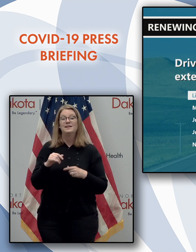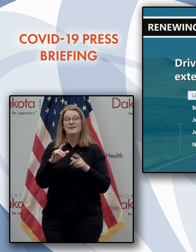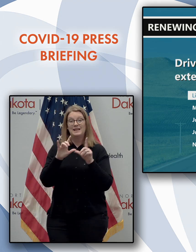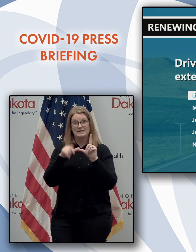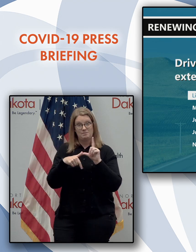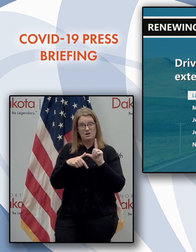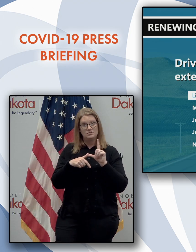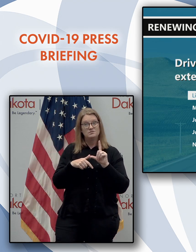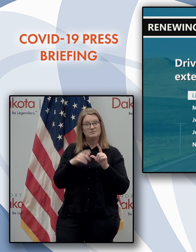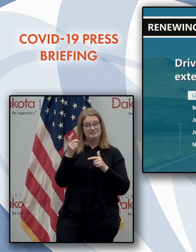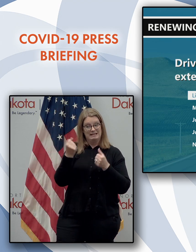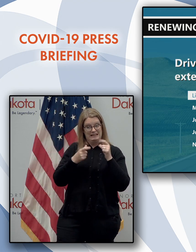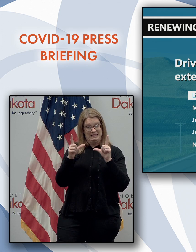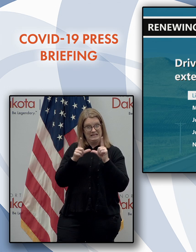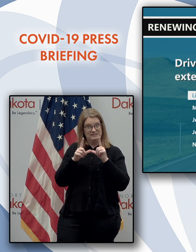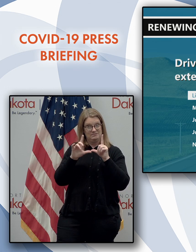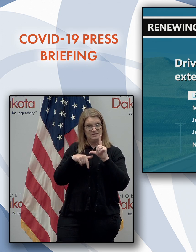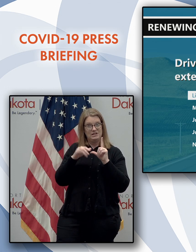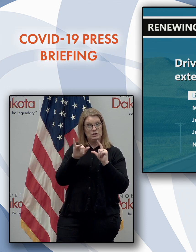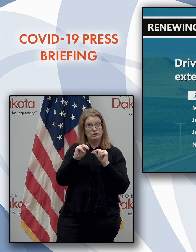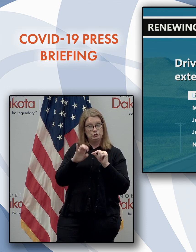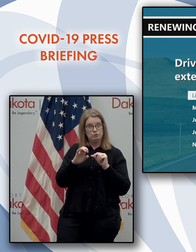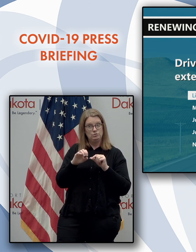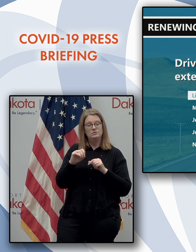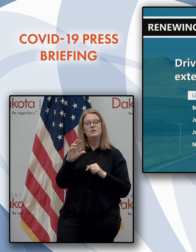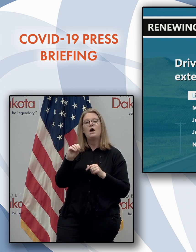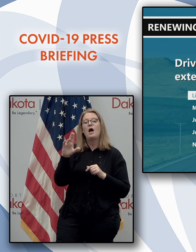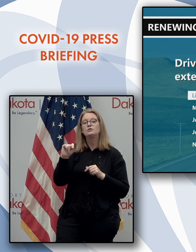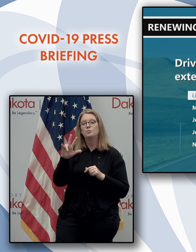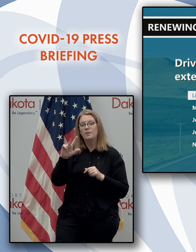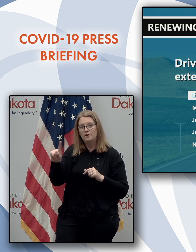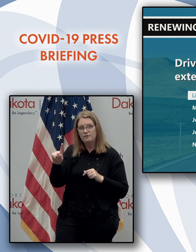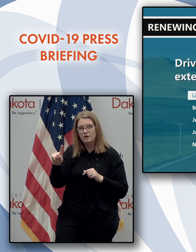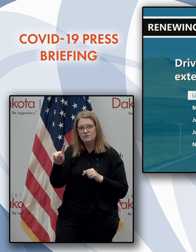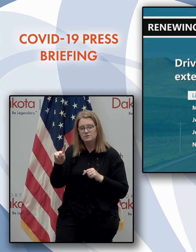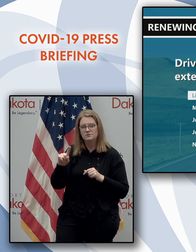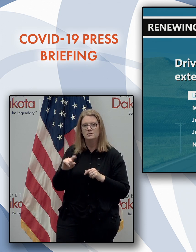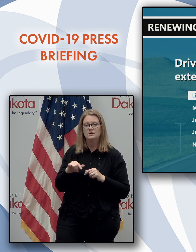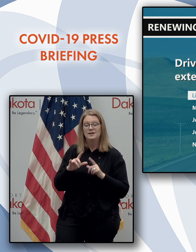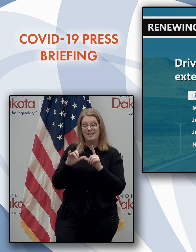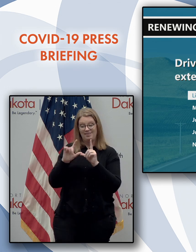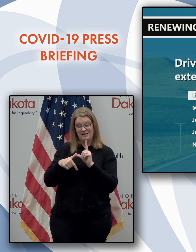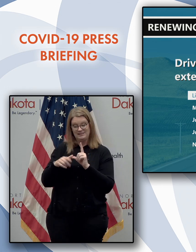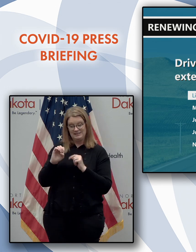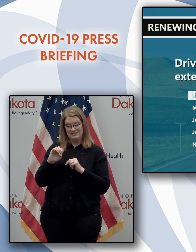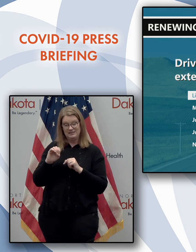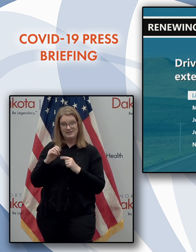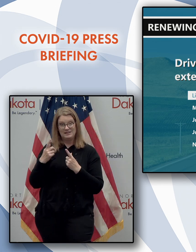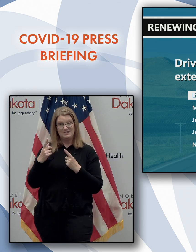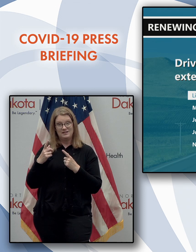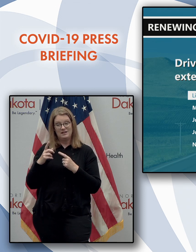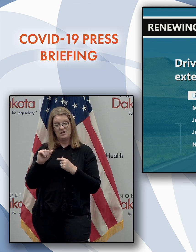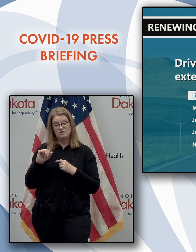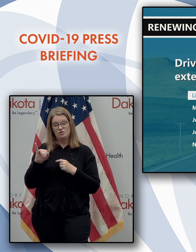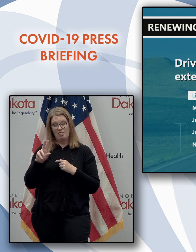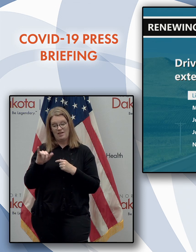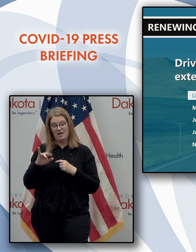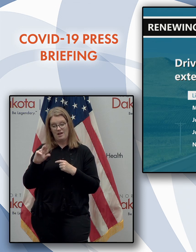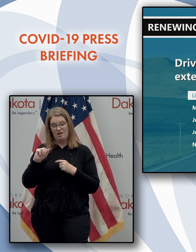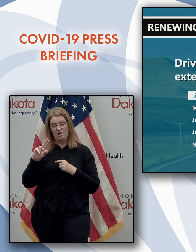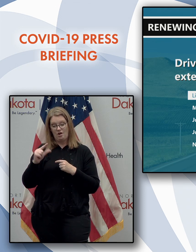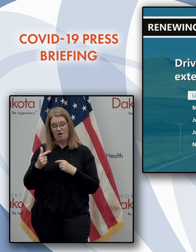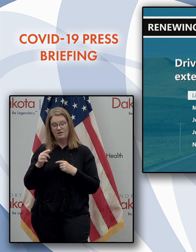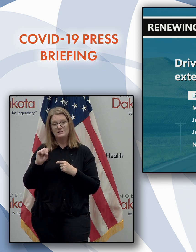in June of this year must be renewed by October 31st. Licenses which expired in July or August,